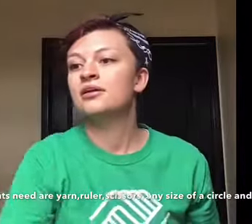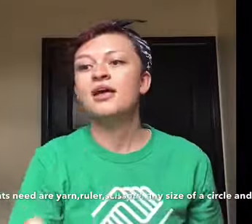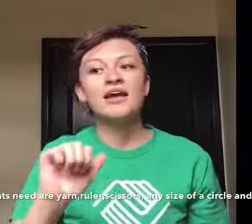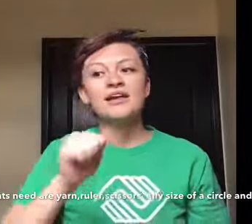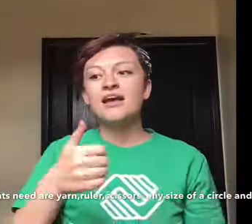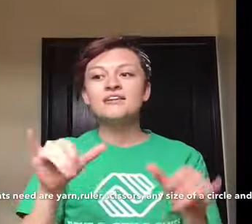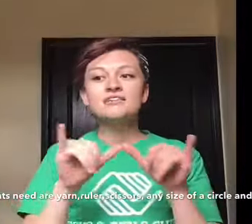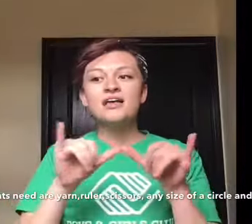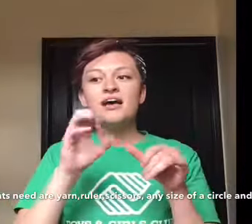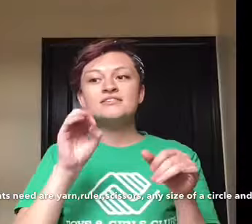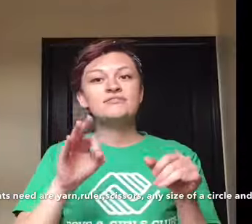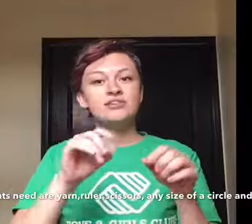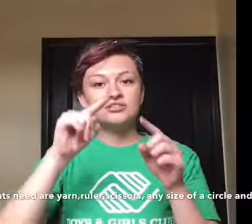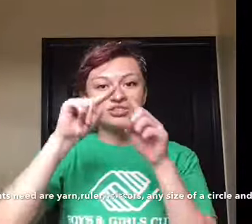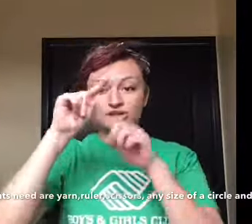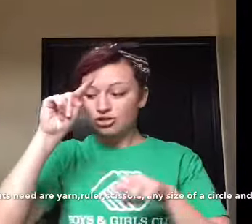and any size of a circle.